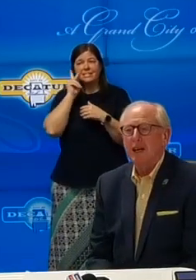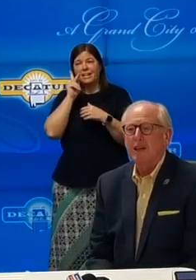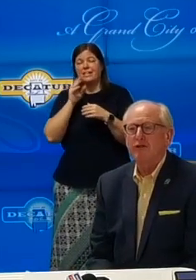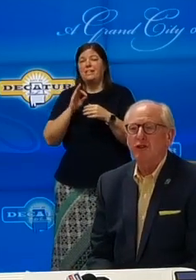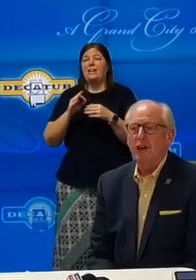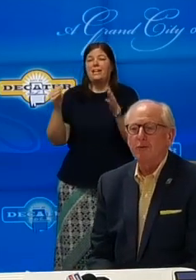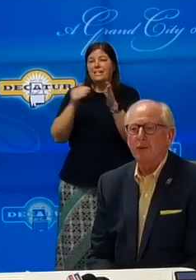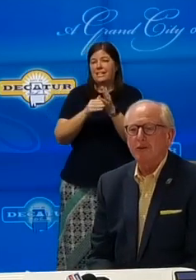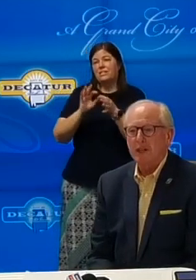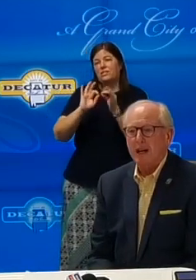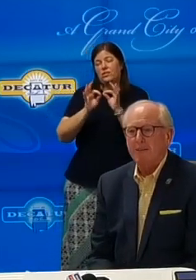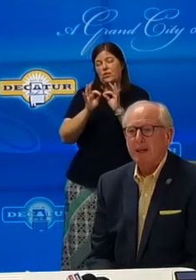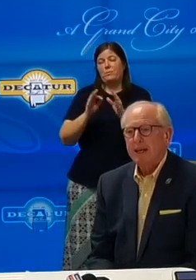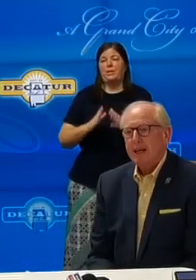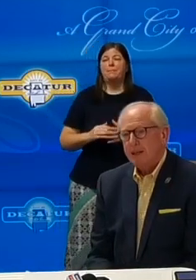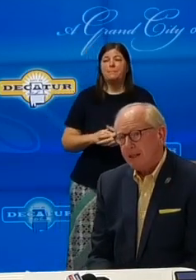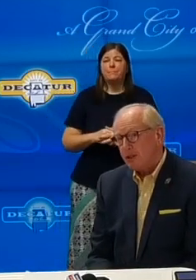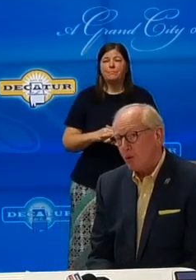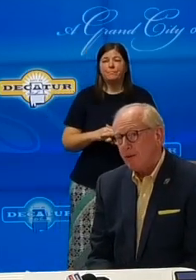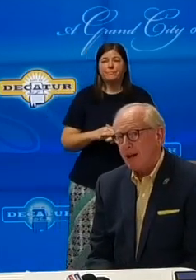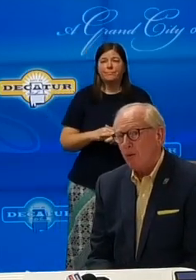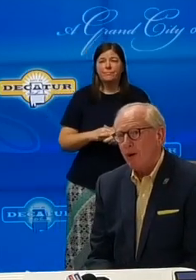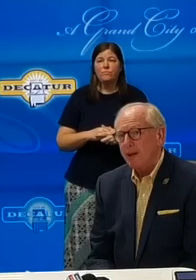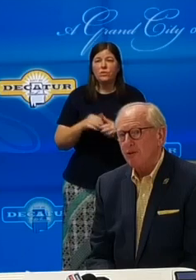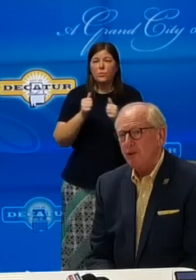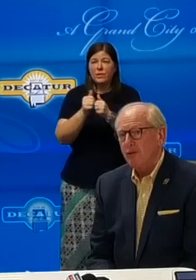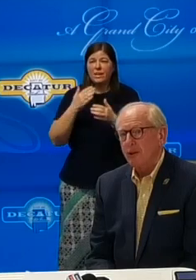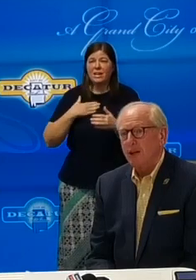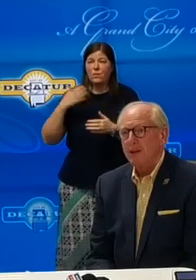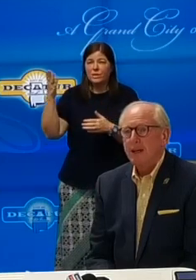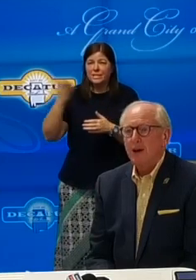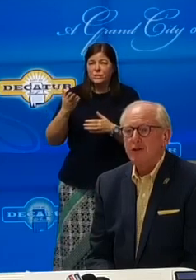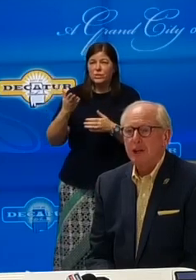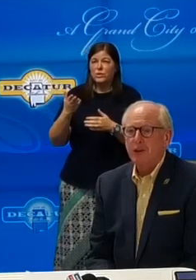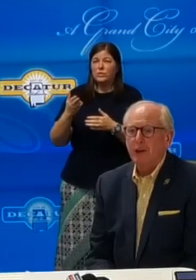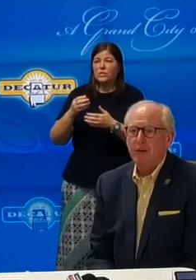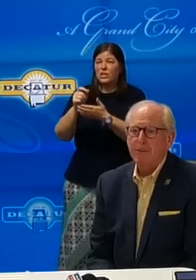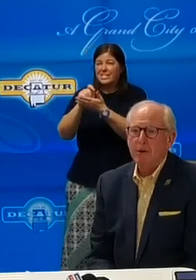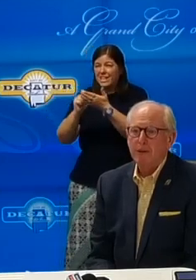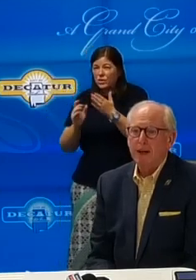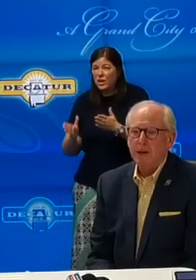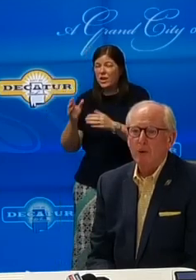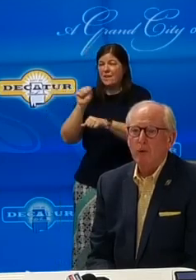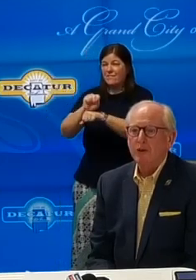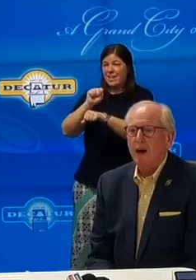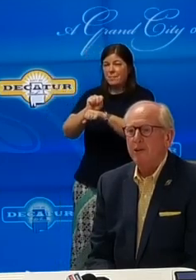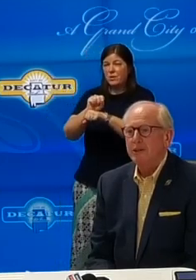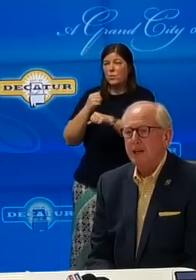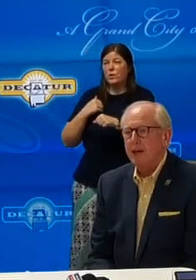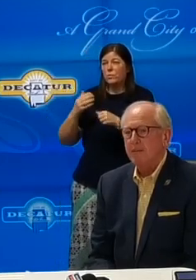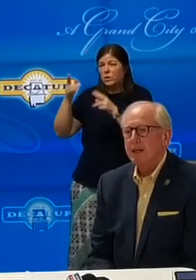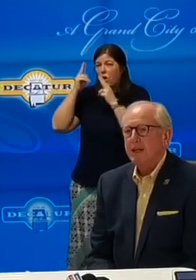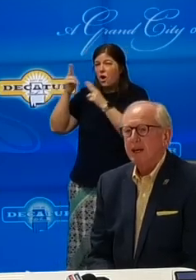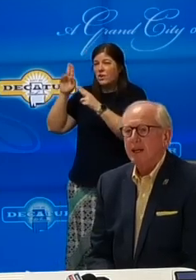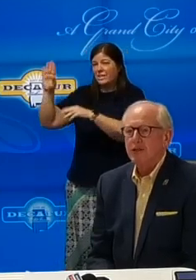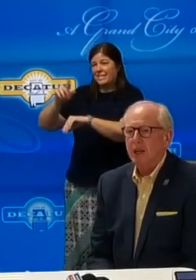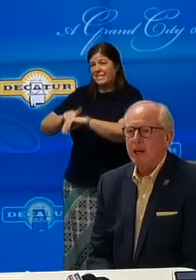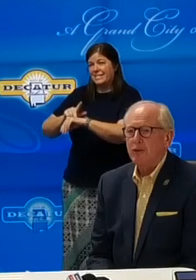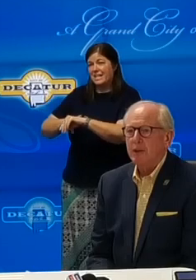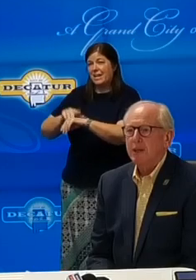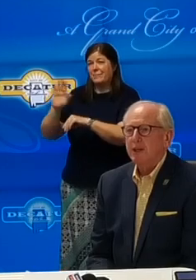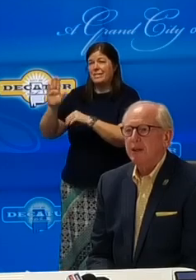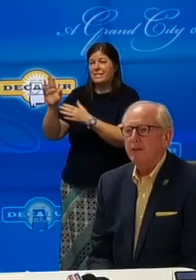Howbrooks again as she helps with our signing. So with that, I want to introduce our Secretary of Labor. Again, we want to honor his time and